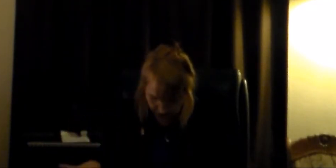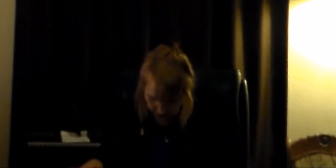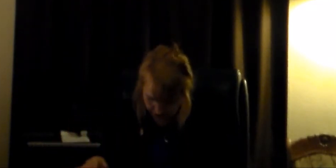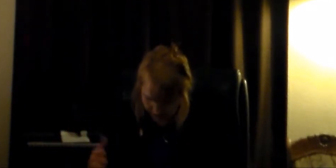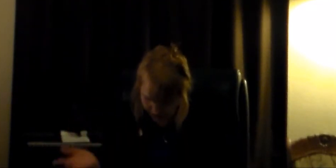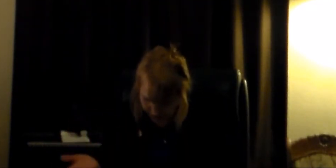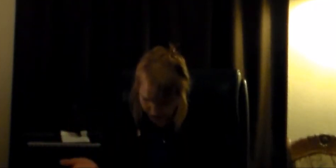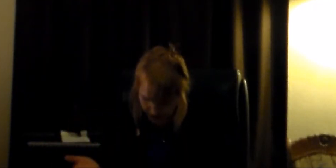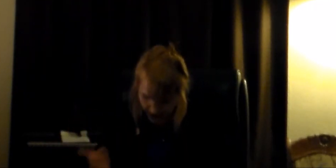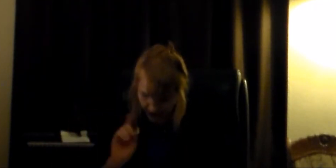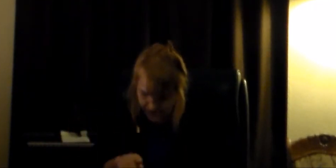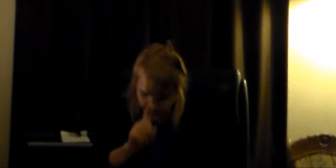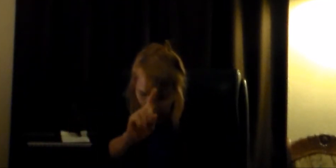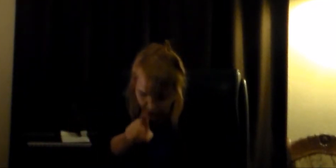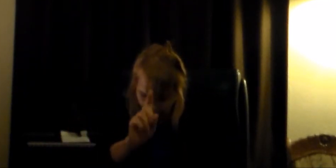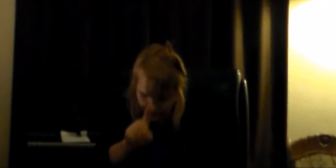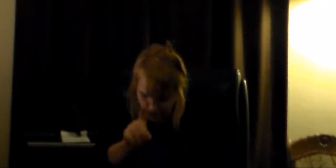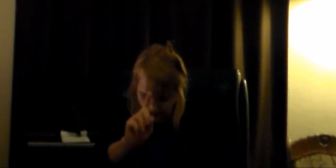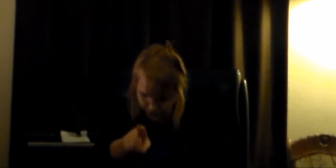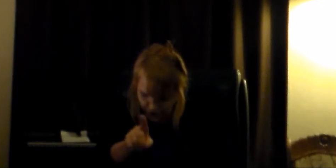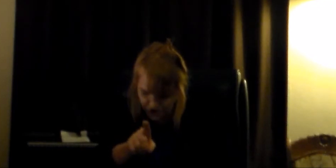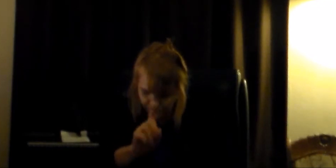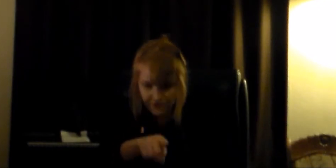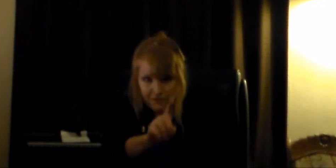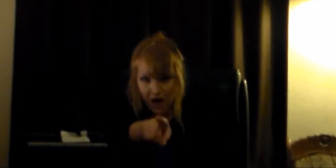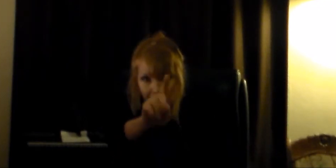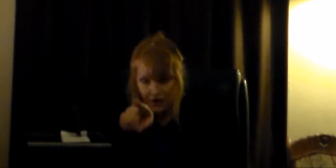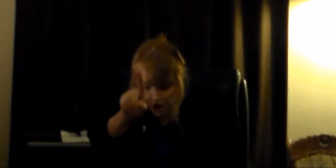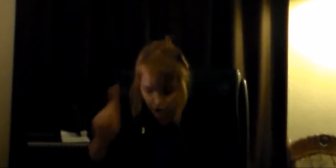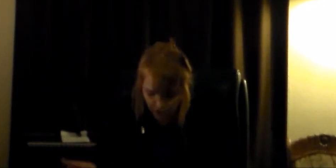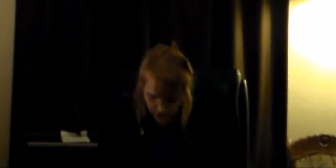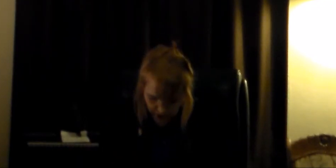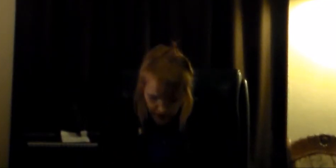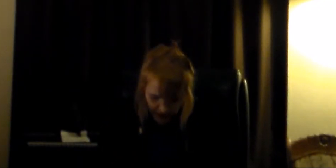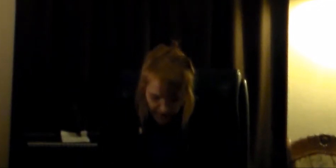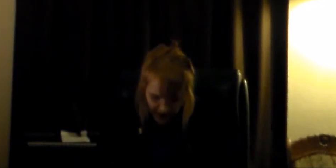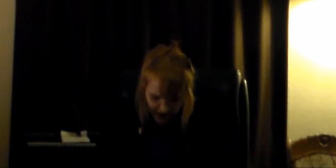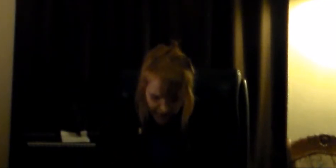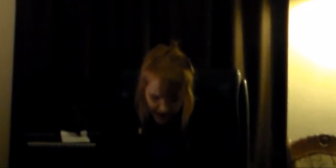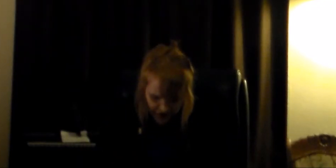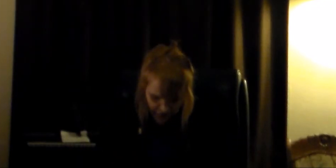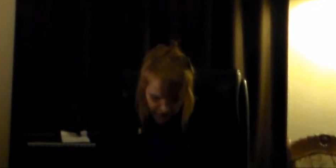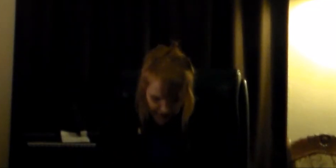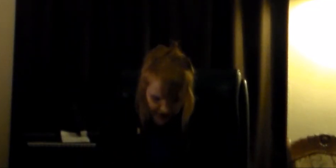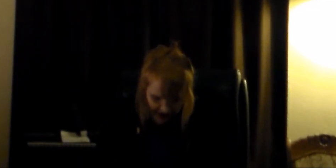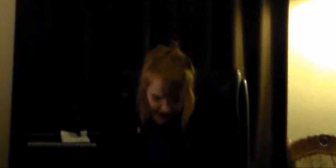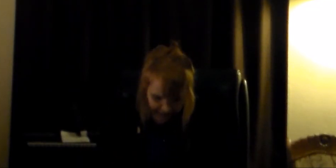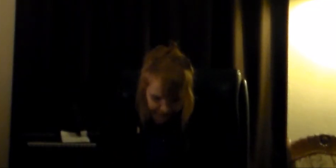end. Expel the wicked man person from among you. Amen. So remember that.